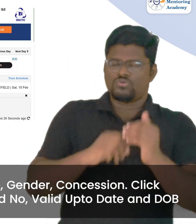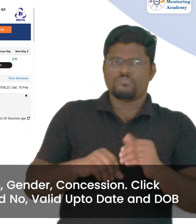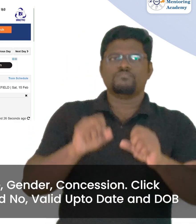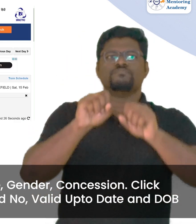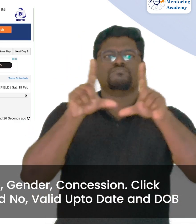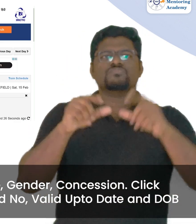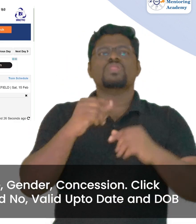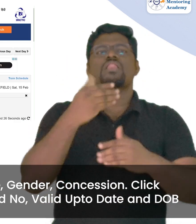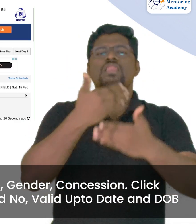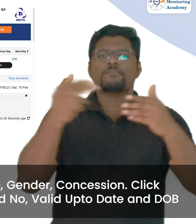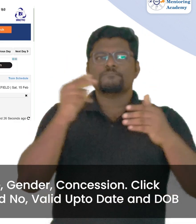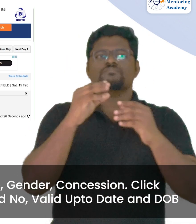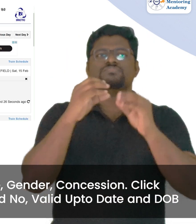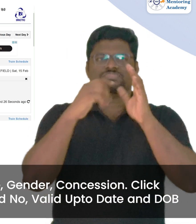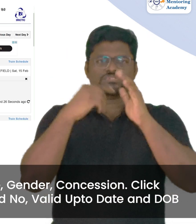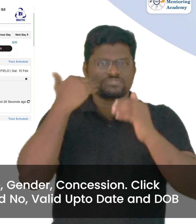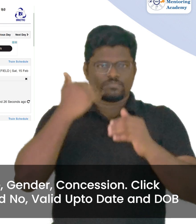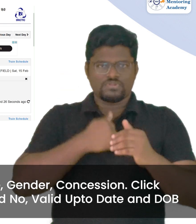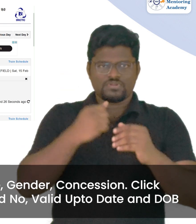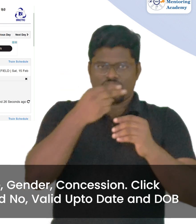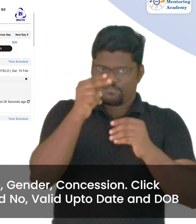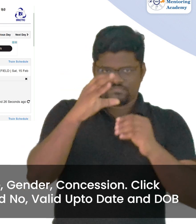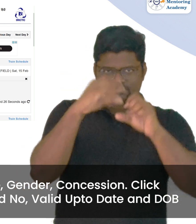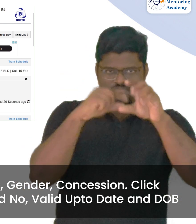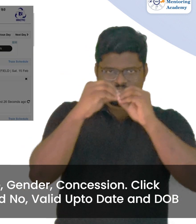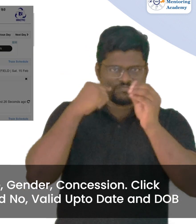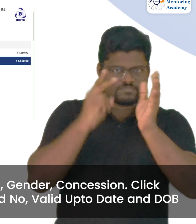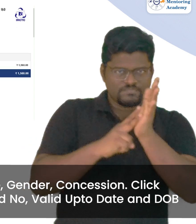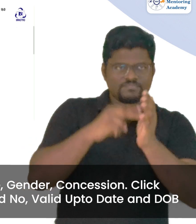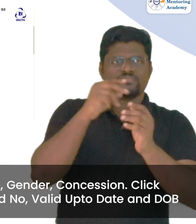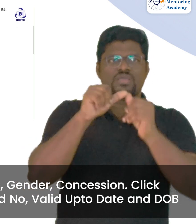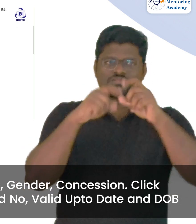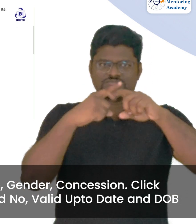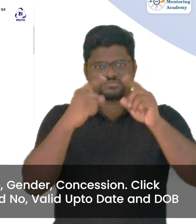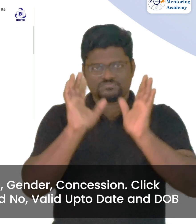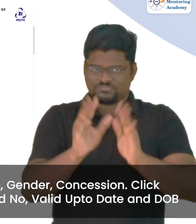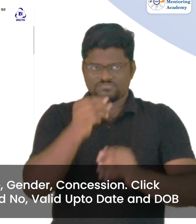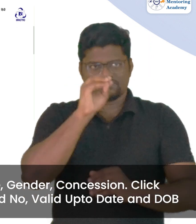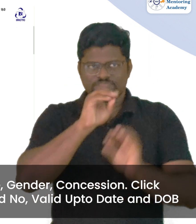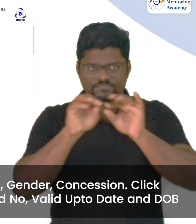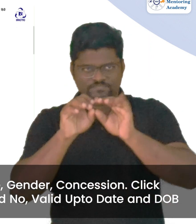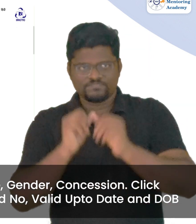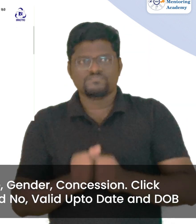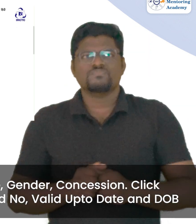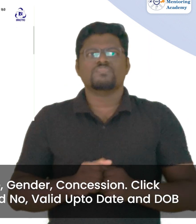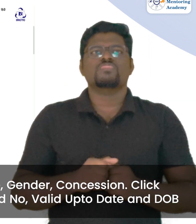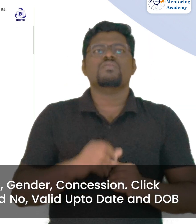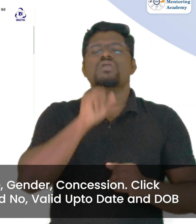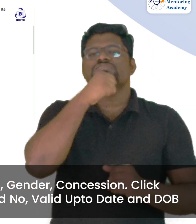Show passenger detail name, age, gender, concession. Click to choose person with disability, card number, valid